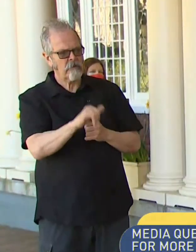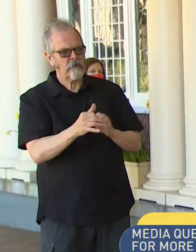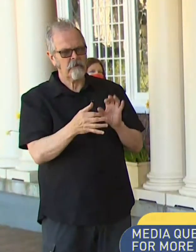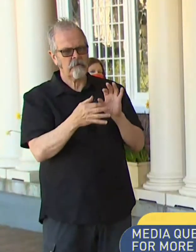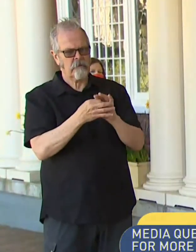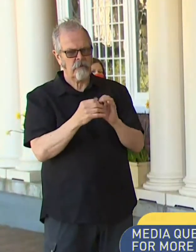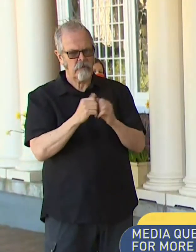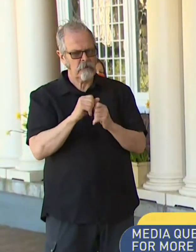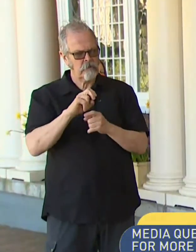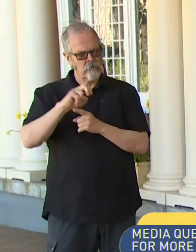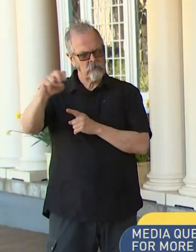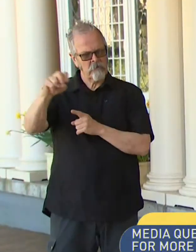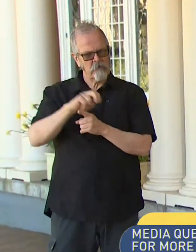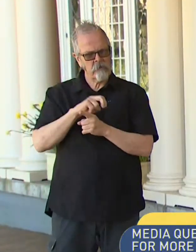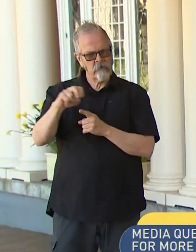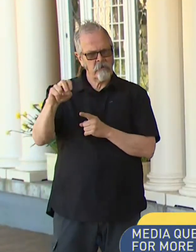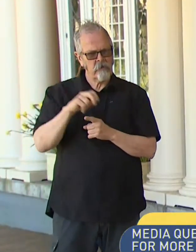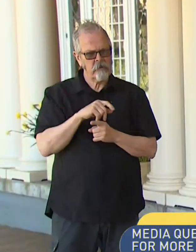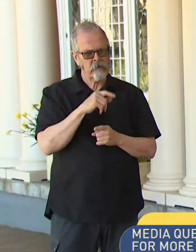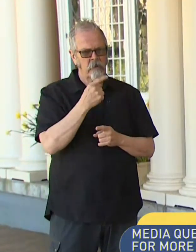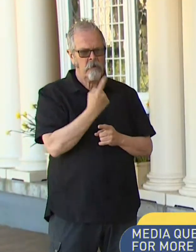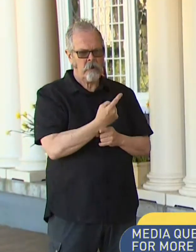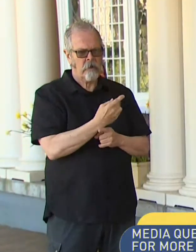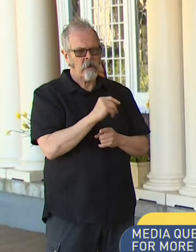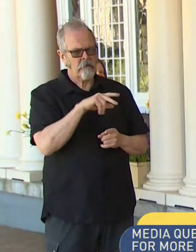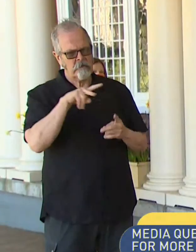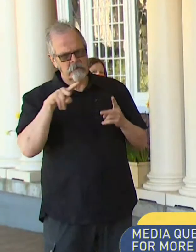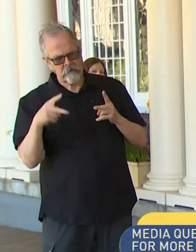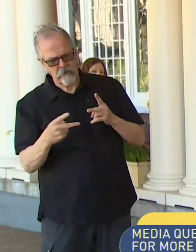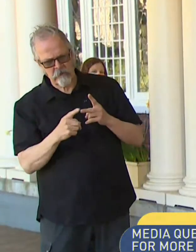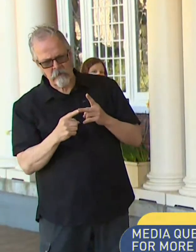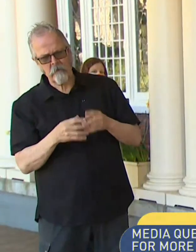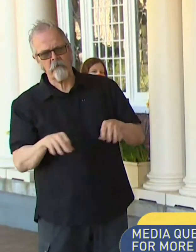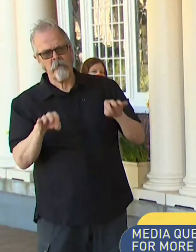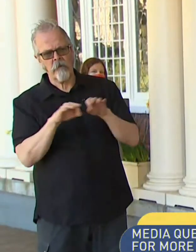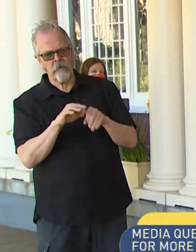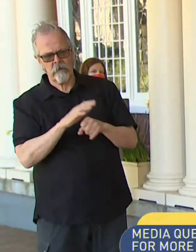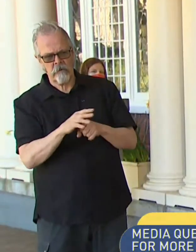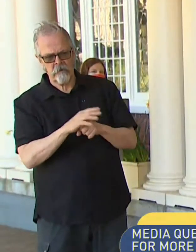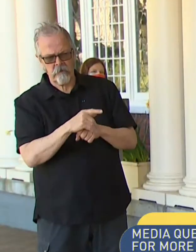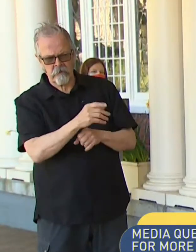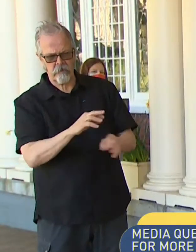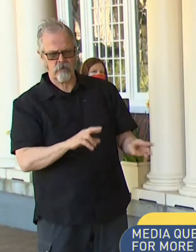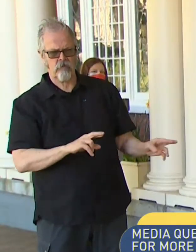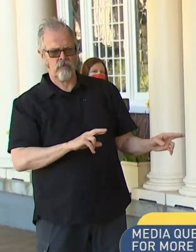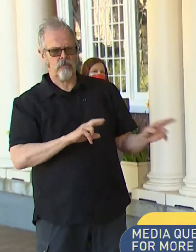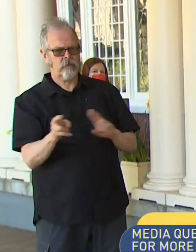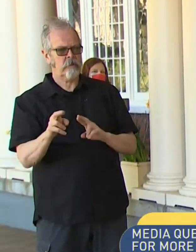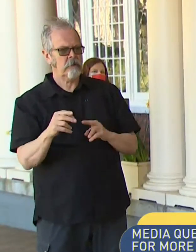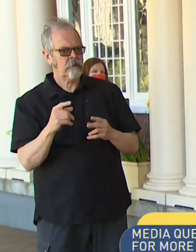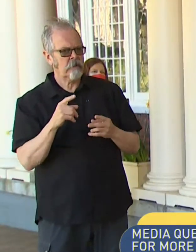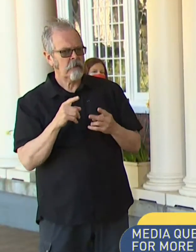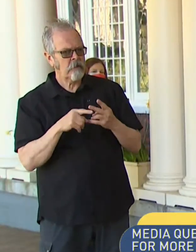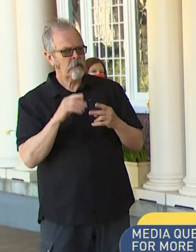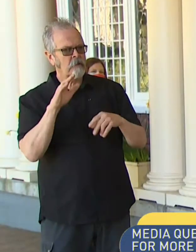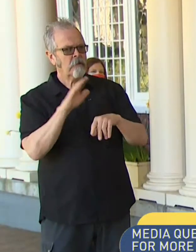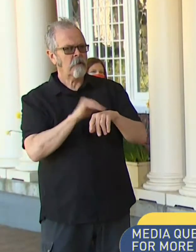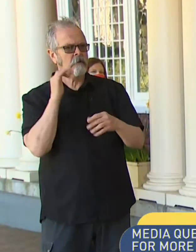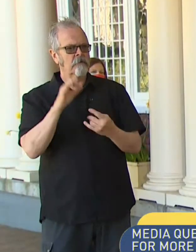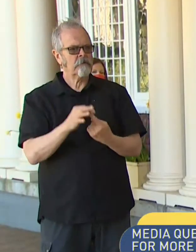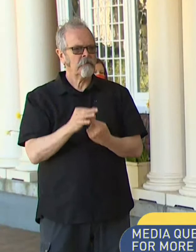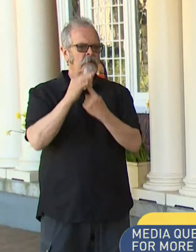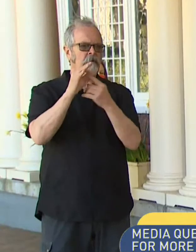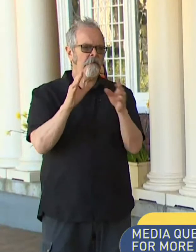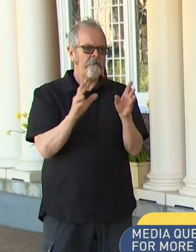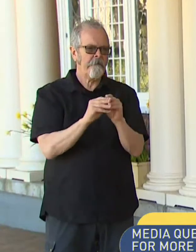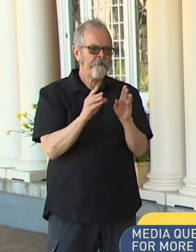one? And second, is it important enough, are you prepared to call them into special session, make